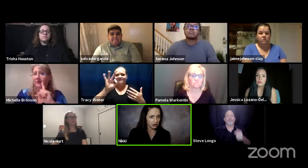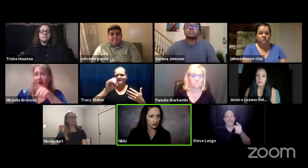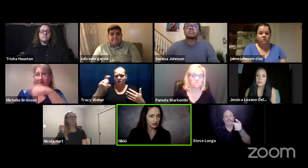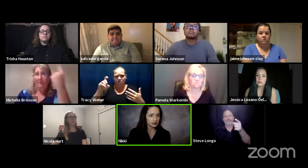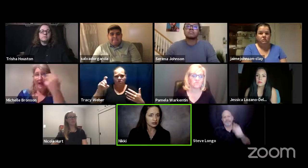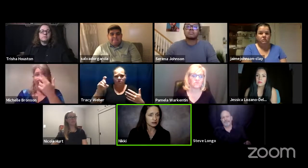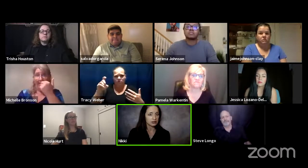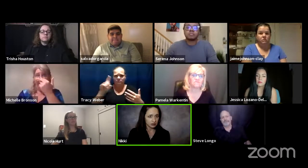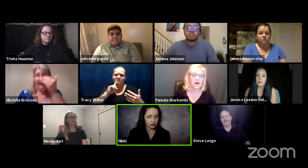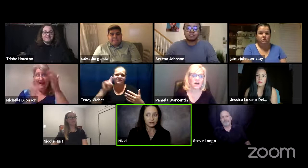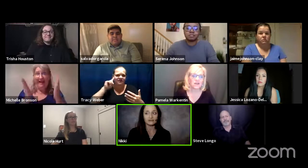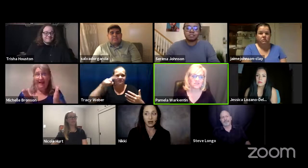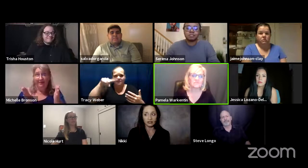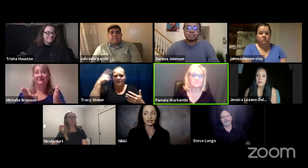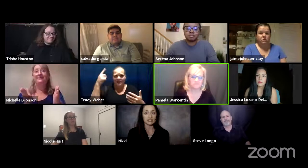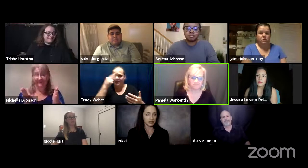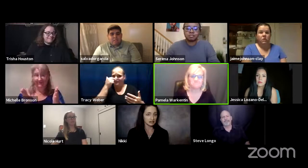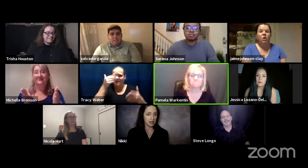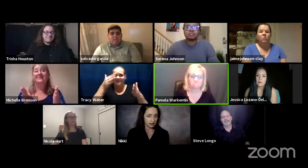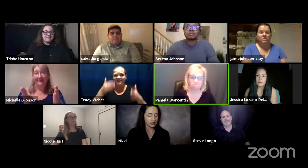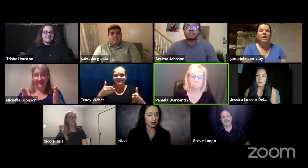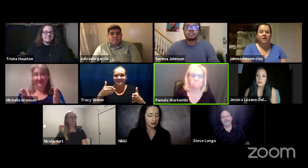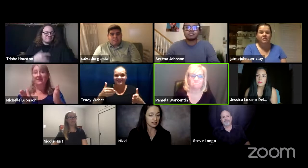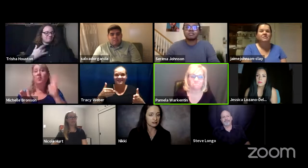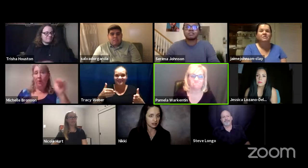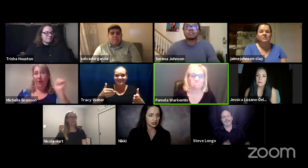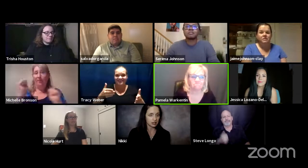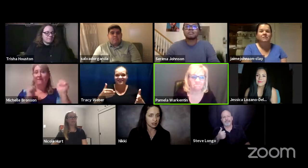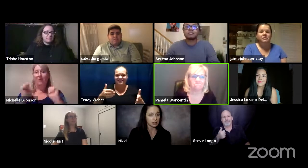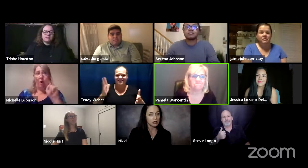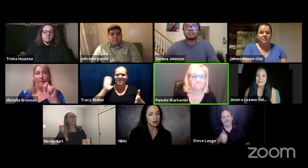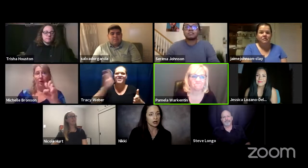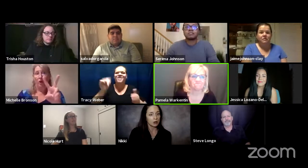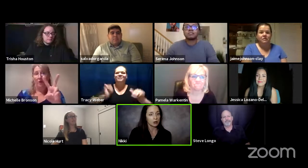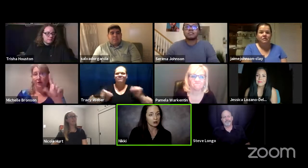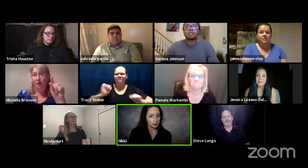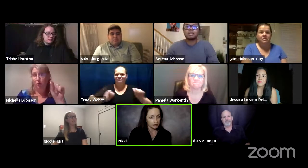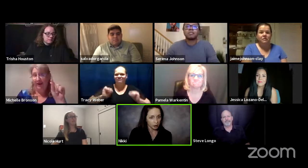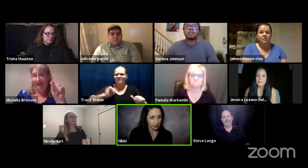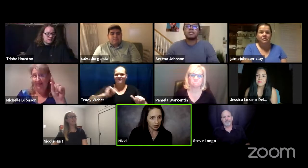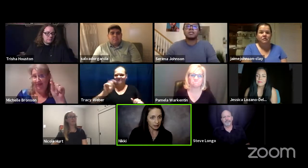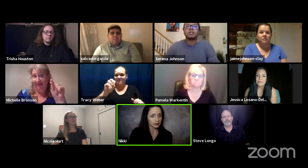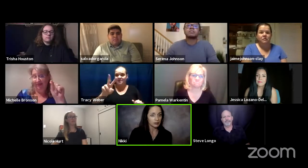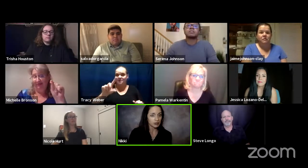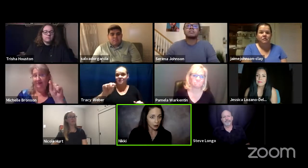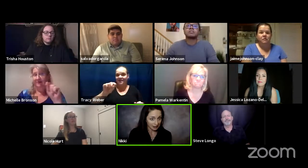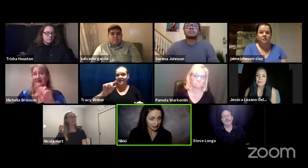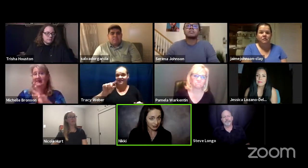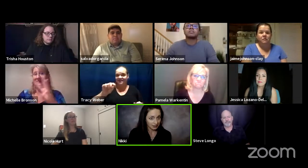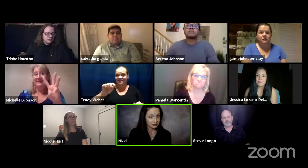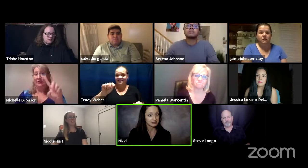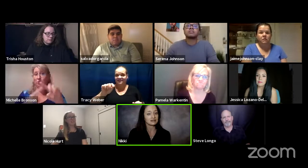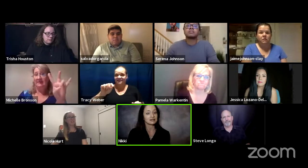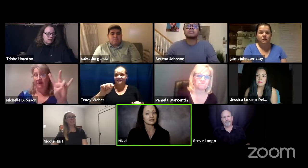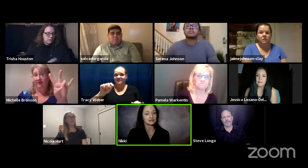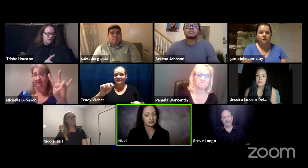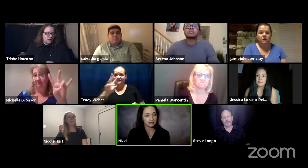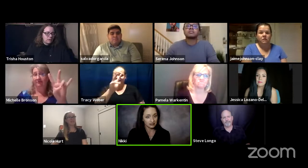Harold Fox, the deaf man, a deafblind gentleman, will be performing November 20th. It